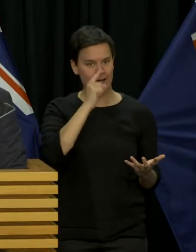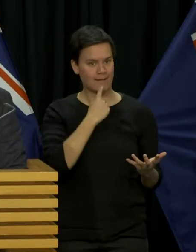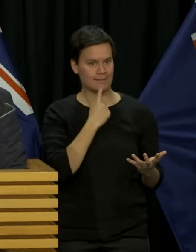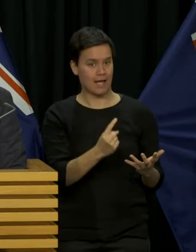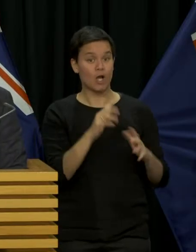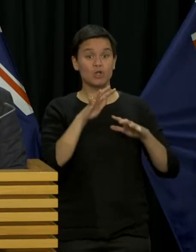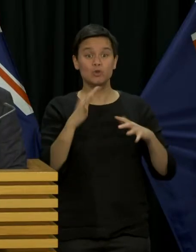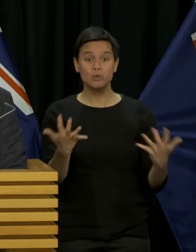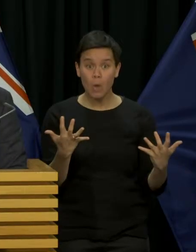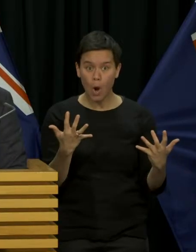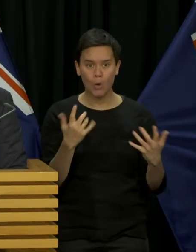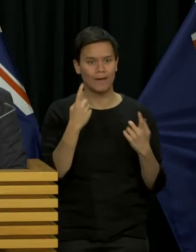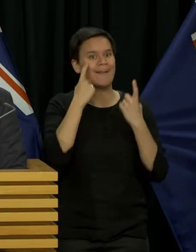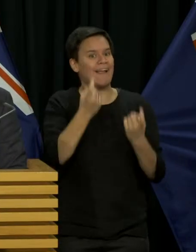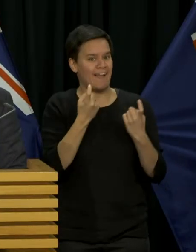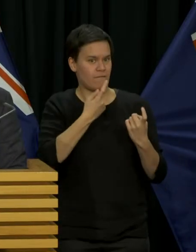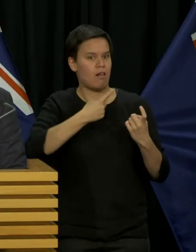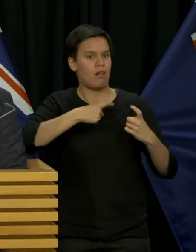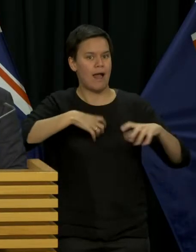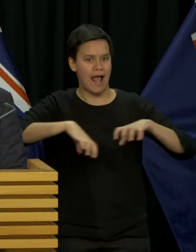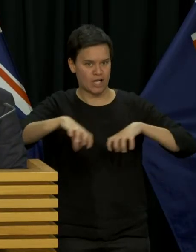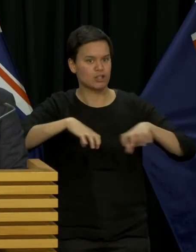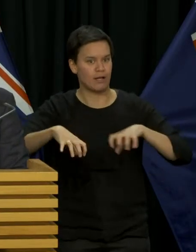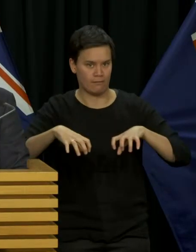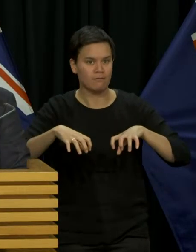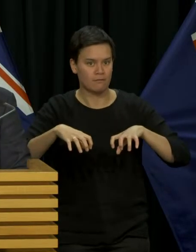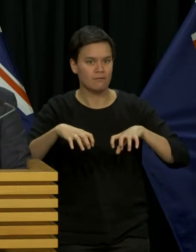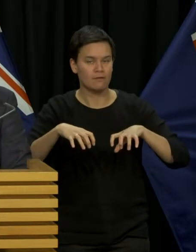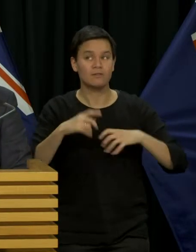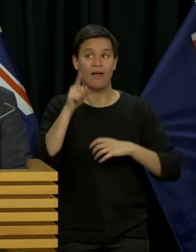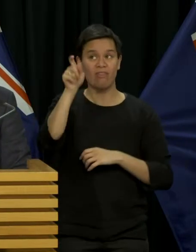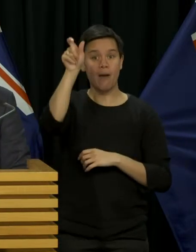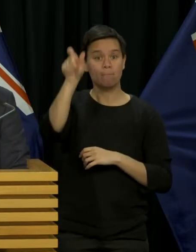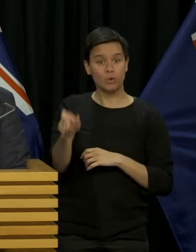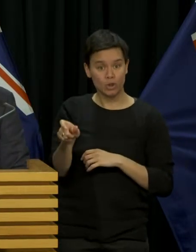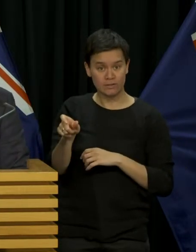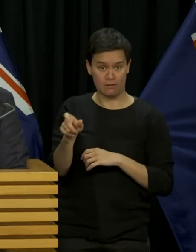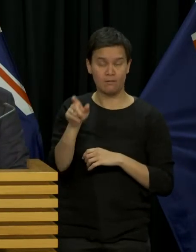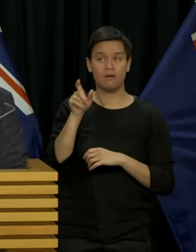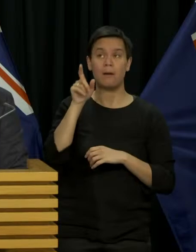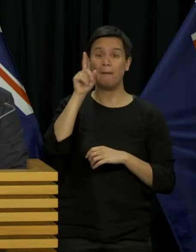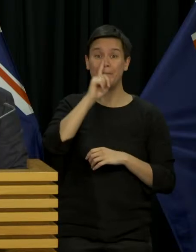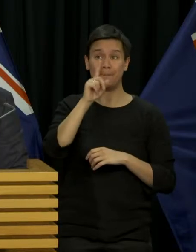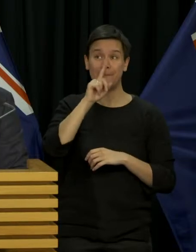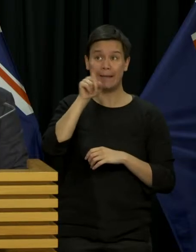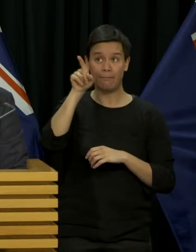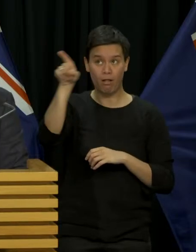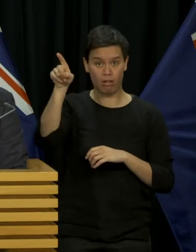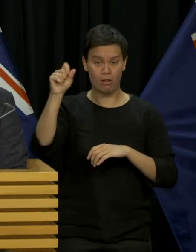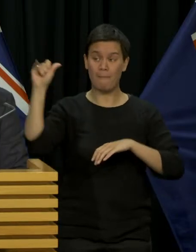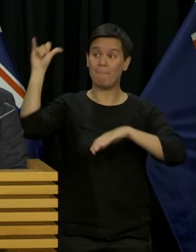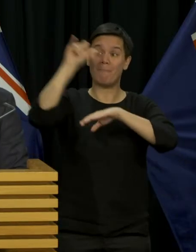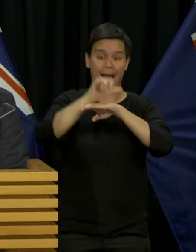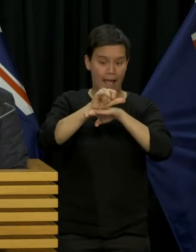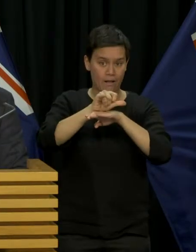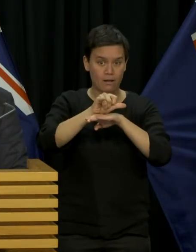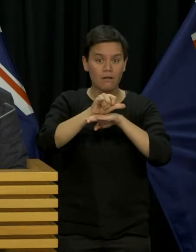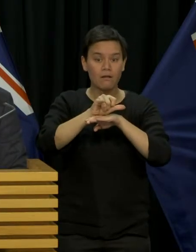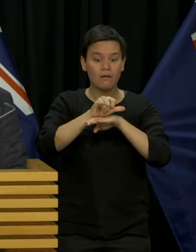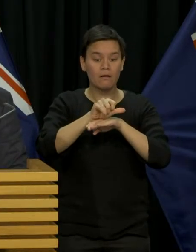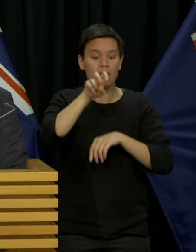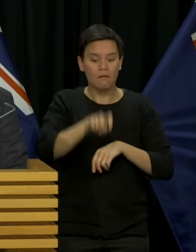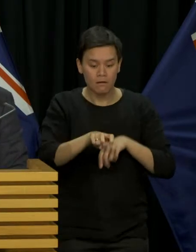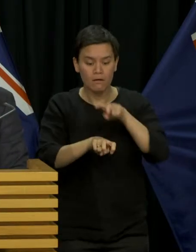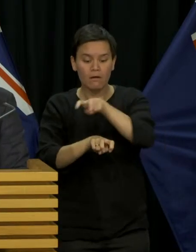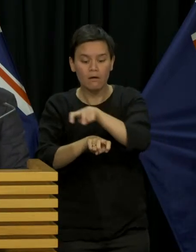caution. These include prioritised contact tracing of passengers in the 2 rows around the traveller when they